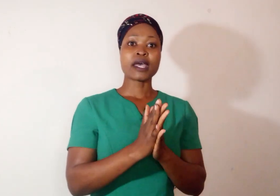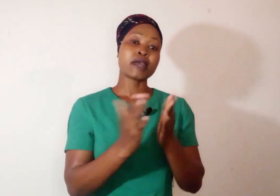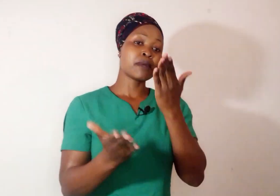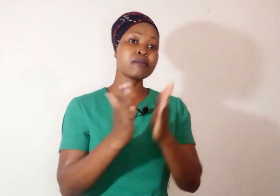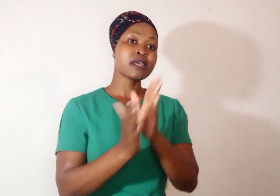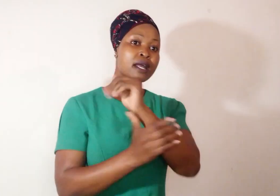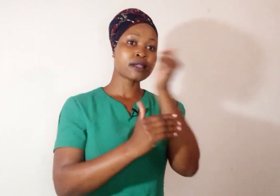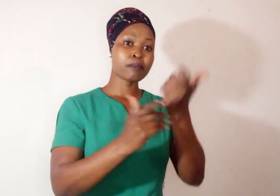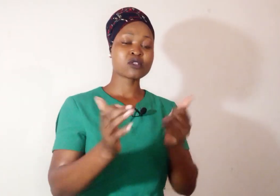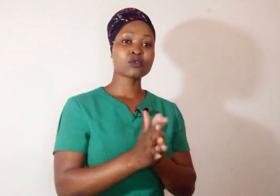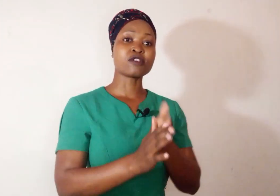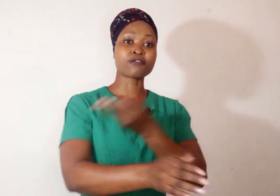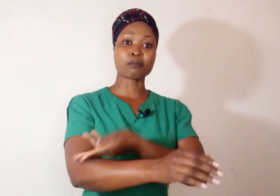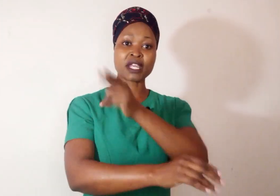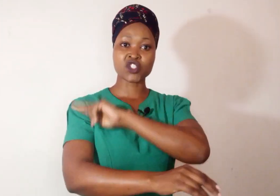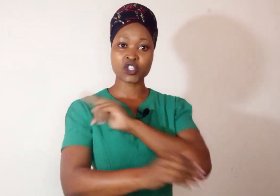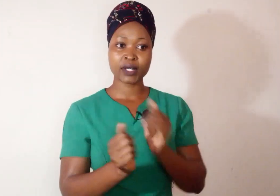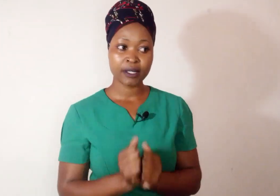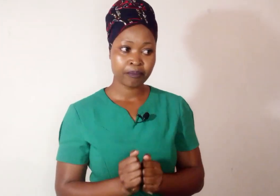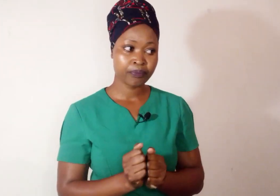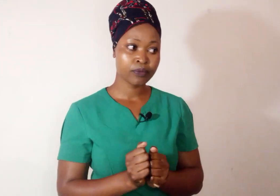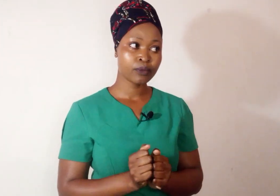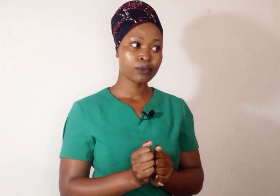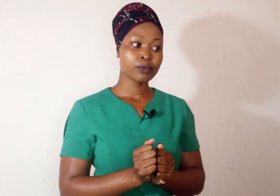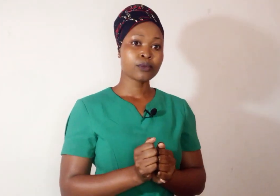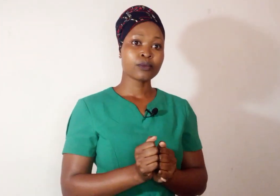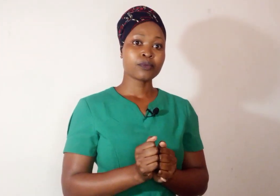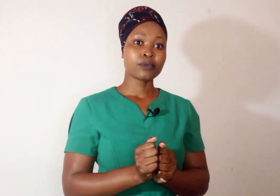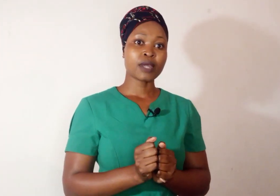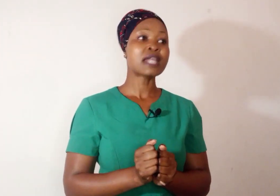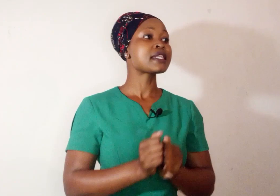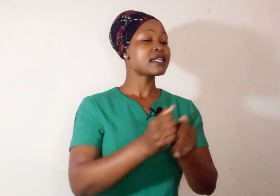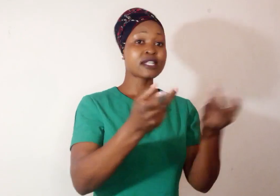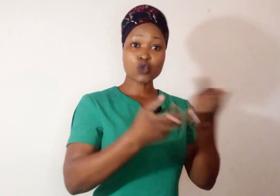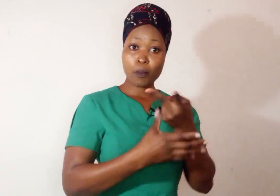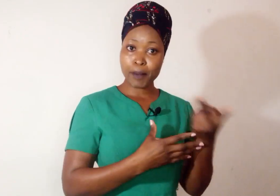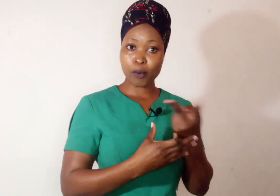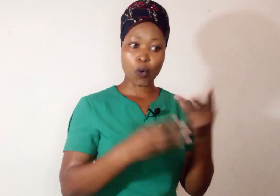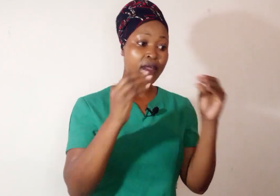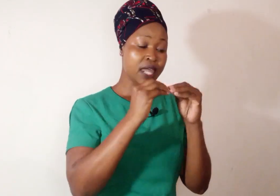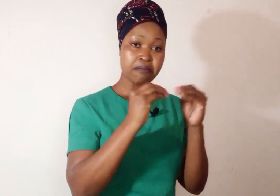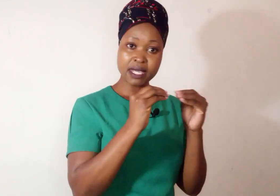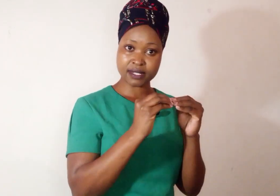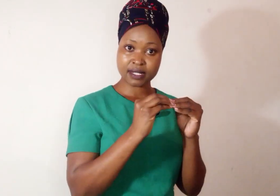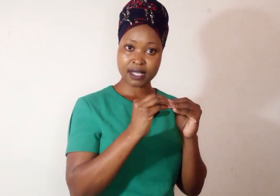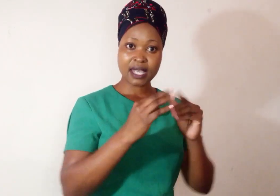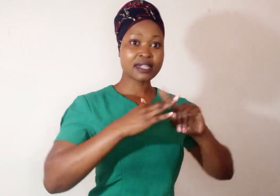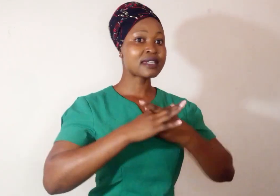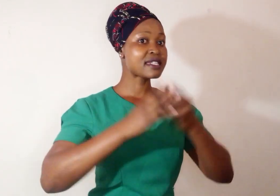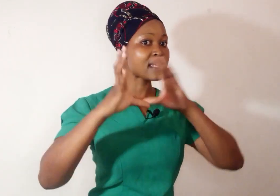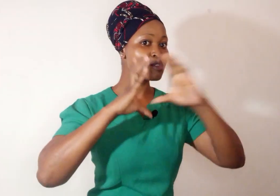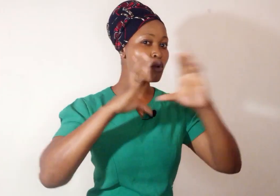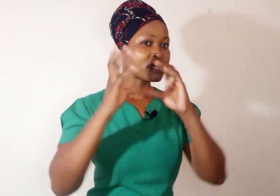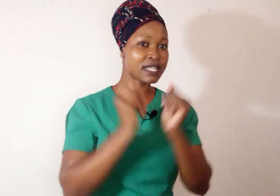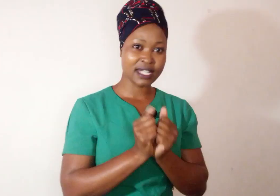and maybe another person is from Nigeria, and the two people they meet, then they start